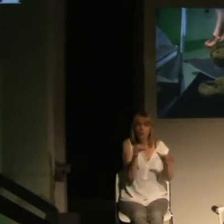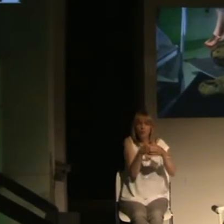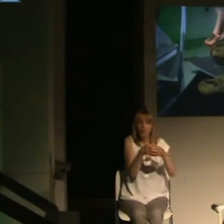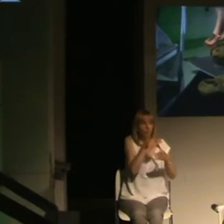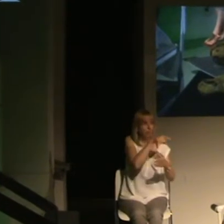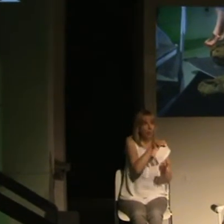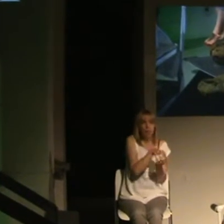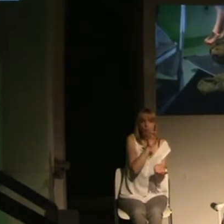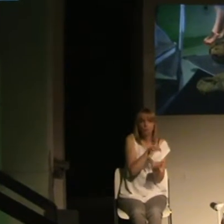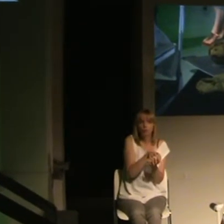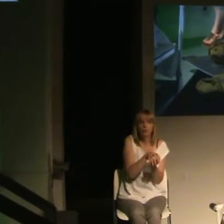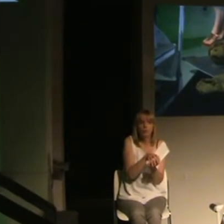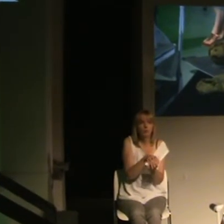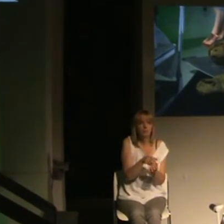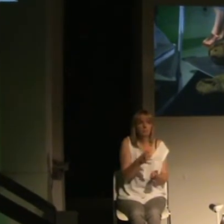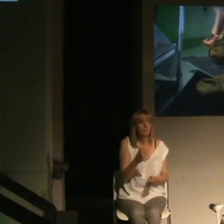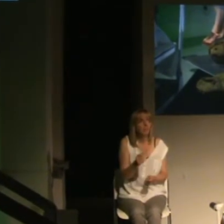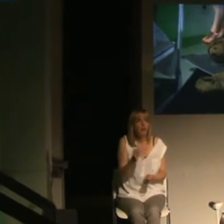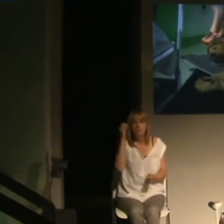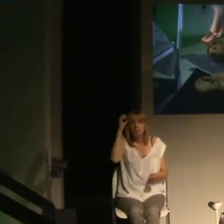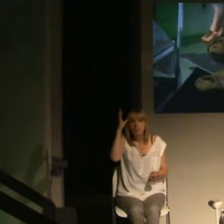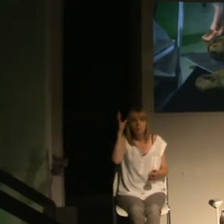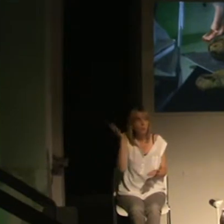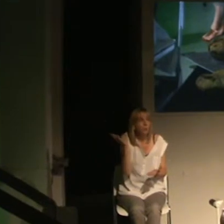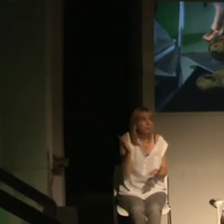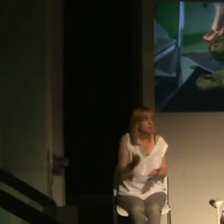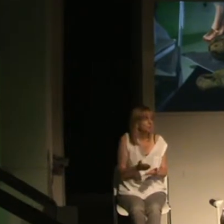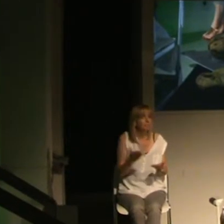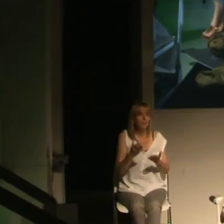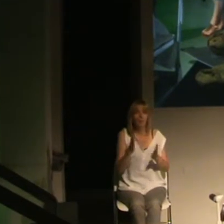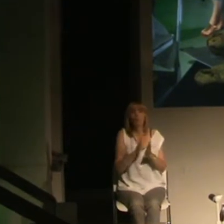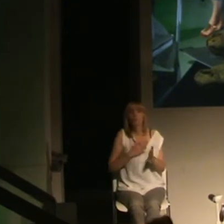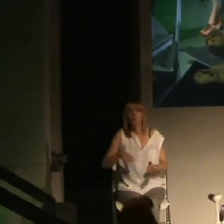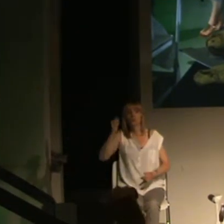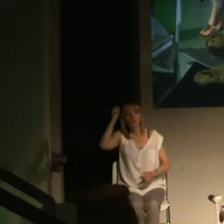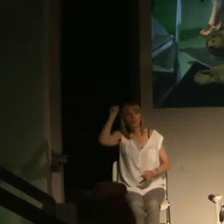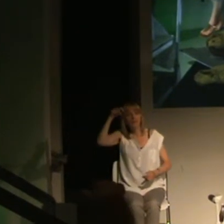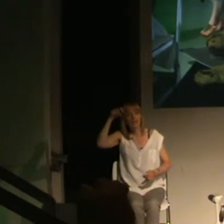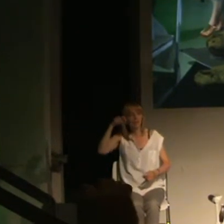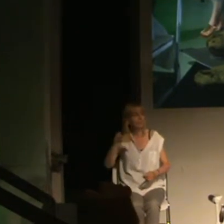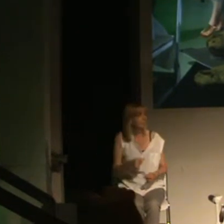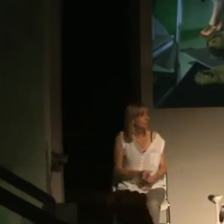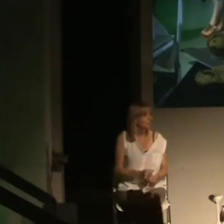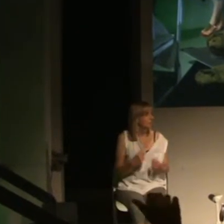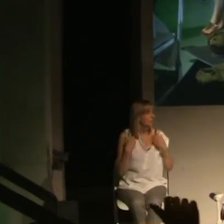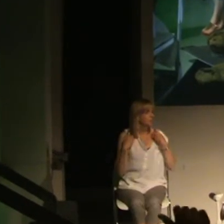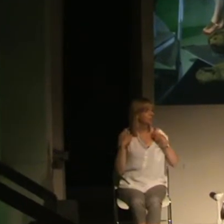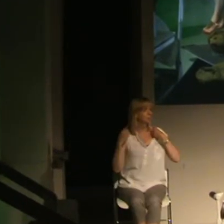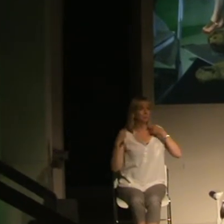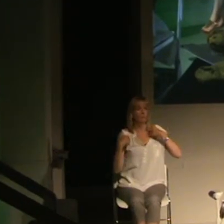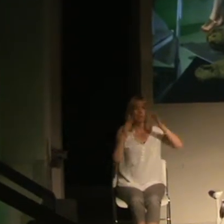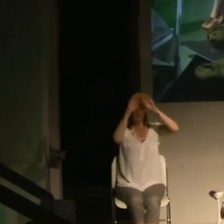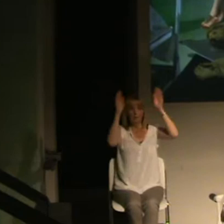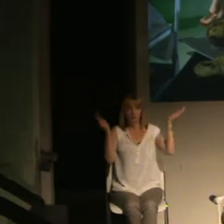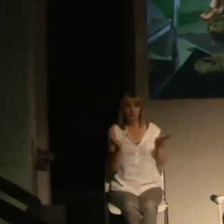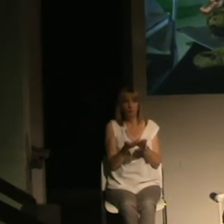croc experts? Or anyone that just wants to make a wild guess? Yeah, wild guesses are always welcome. It's from the opposite, almost the opposite side of the world